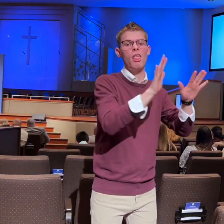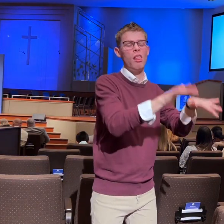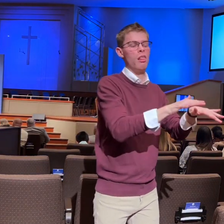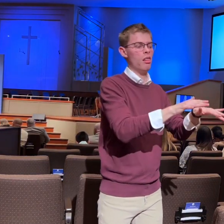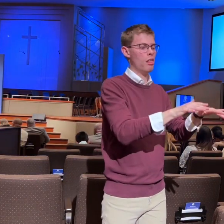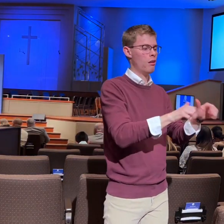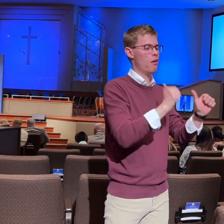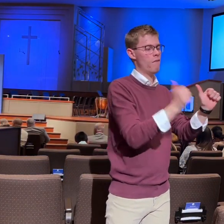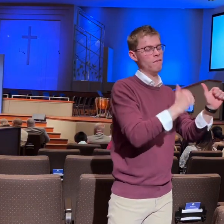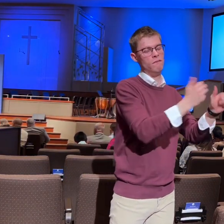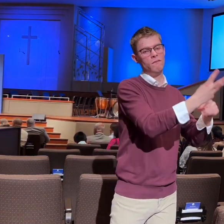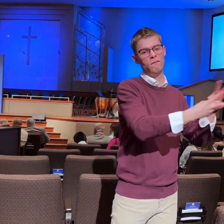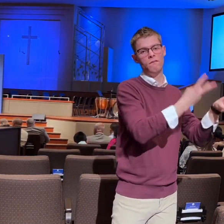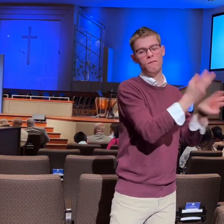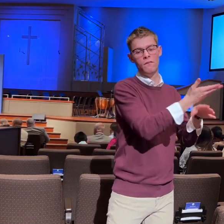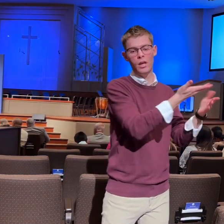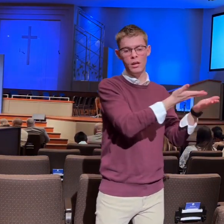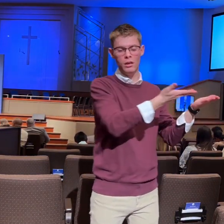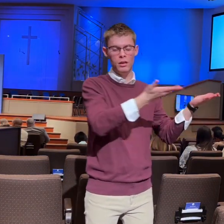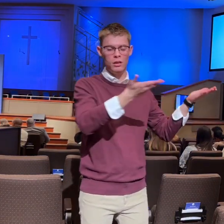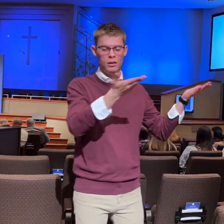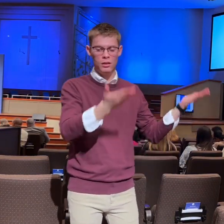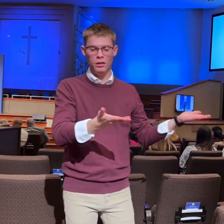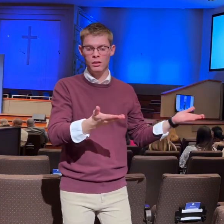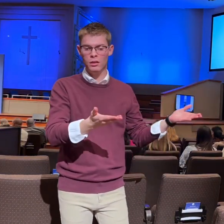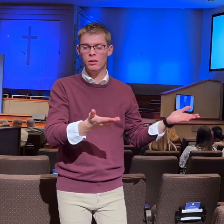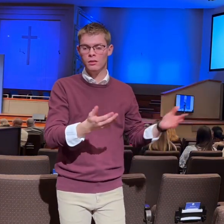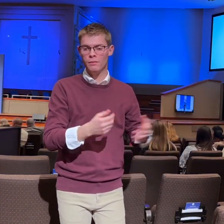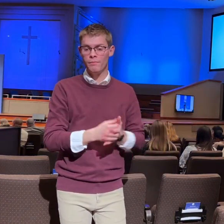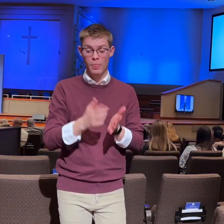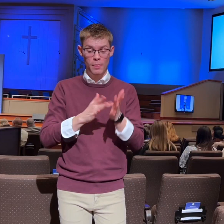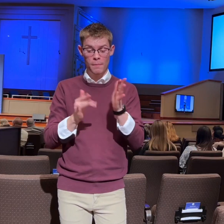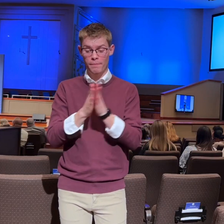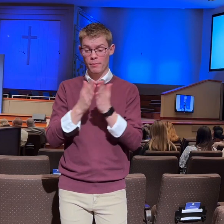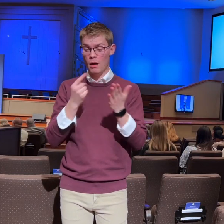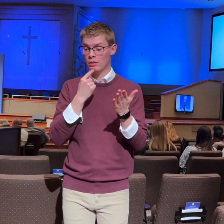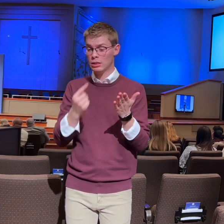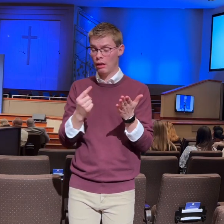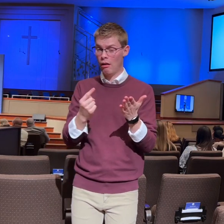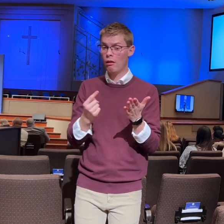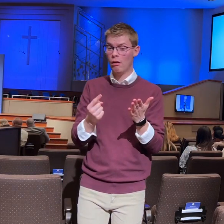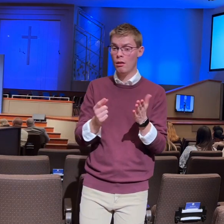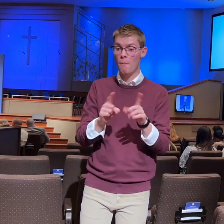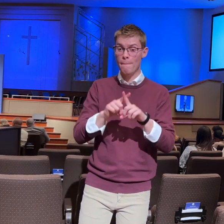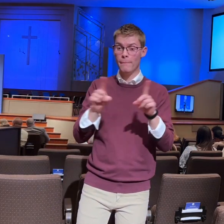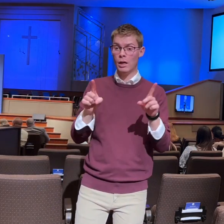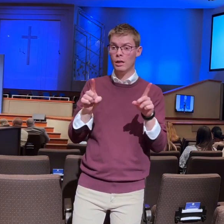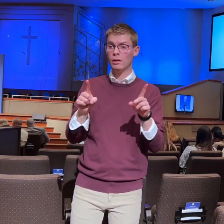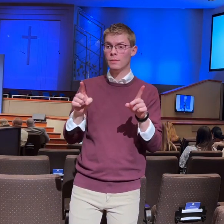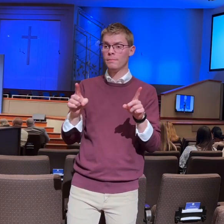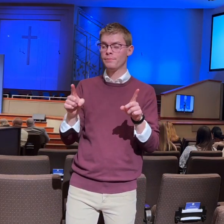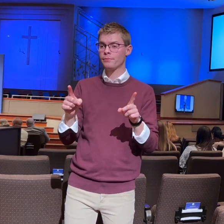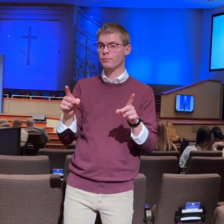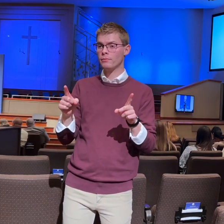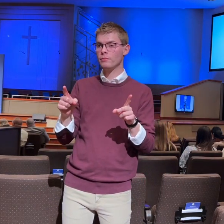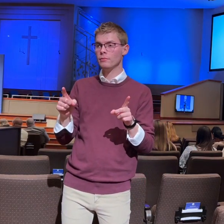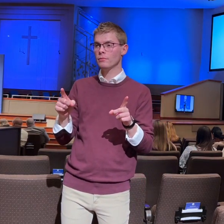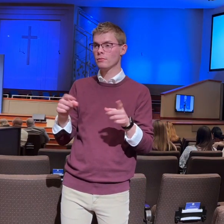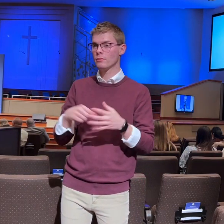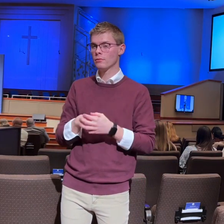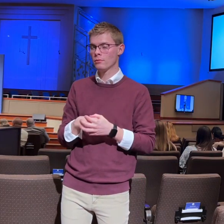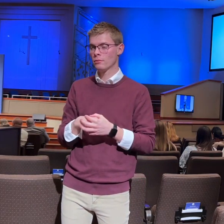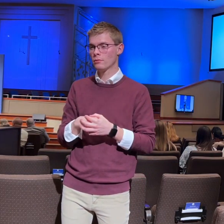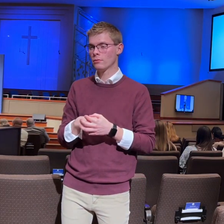would pervert the gospel of Christ. Now listen to this. But though we or an angel from heaven, if any of you have ever studied